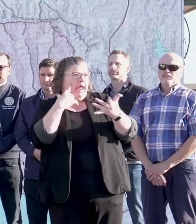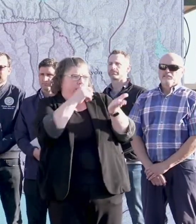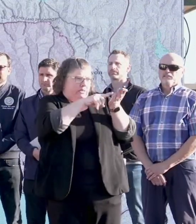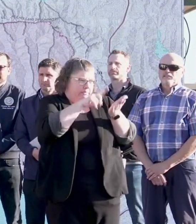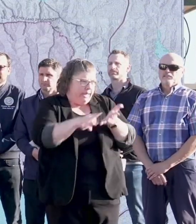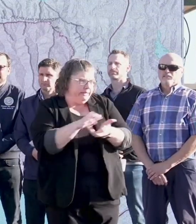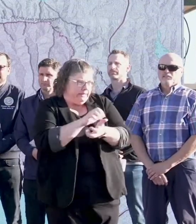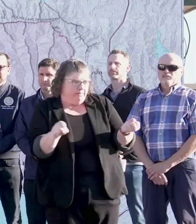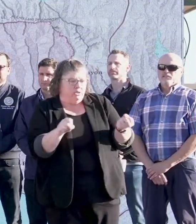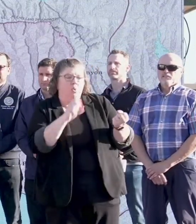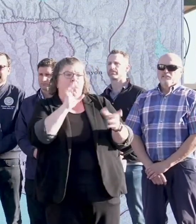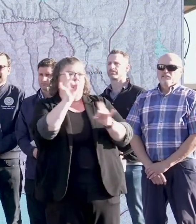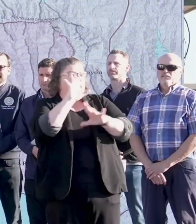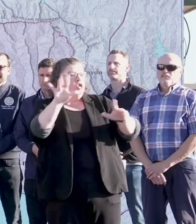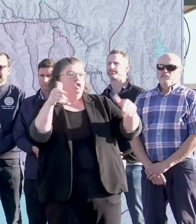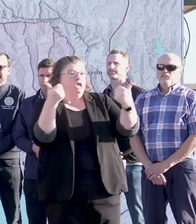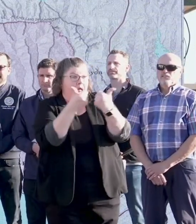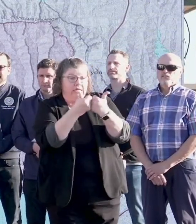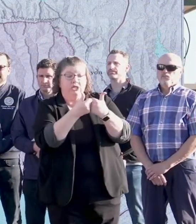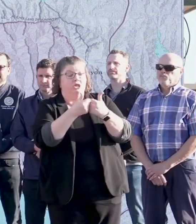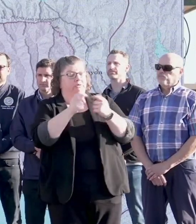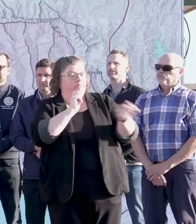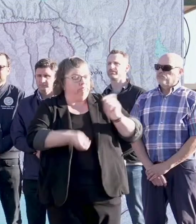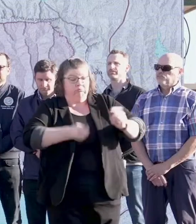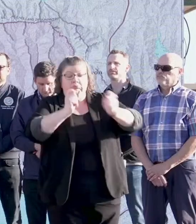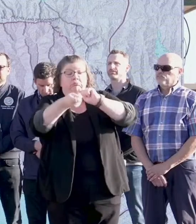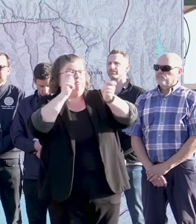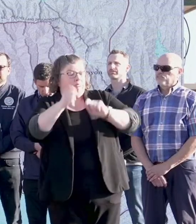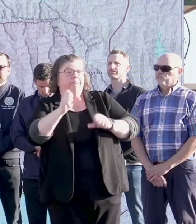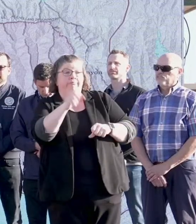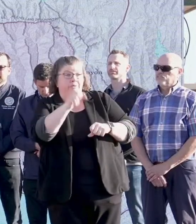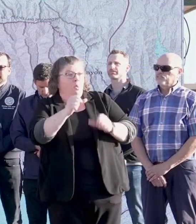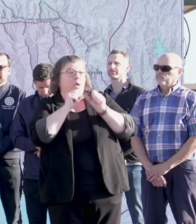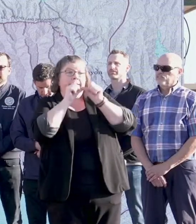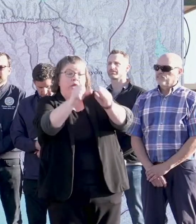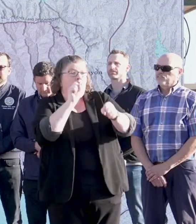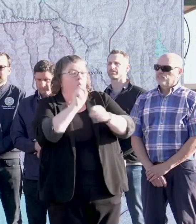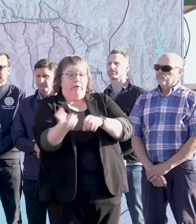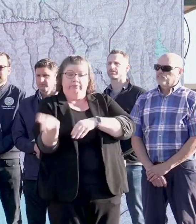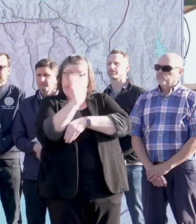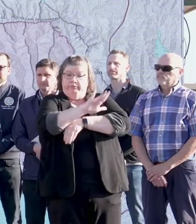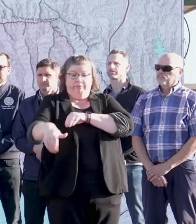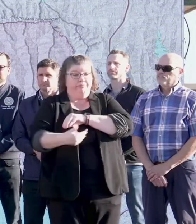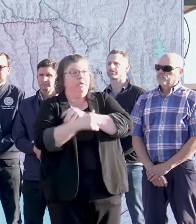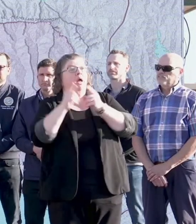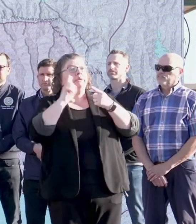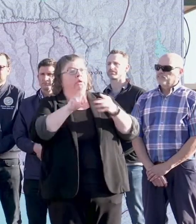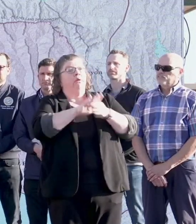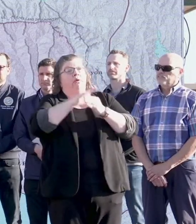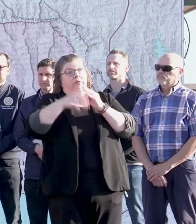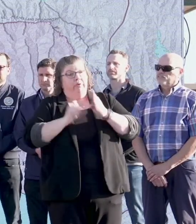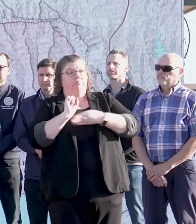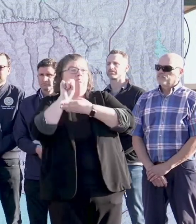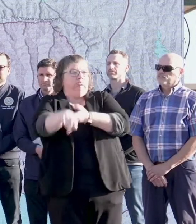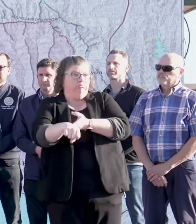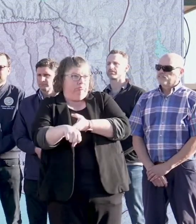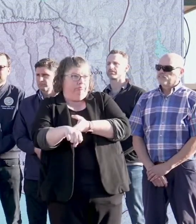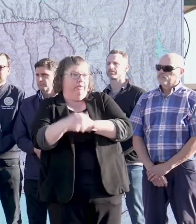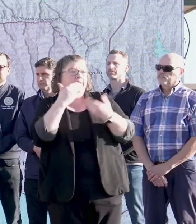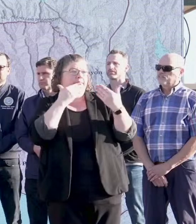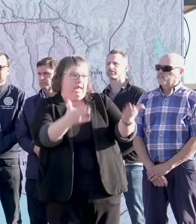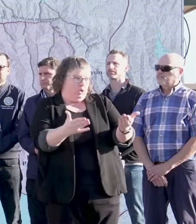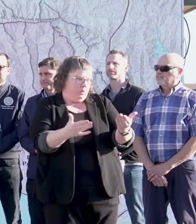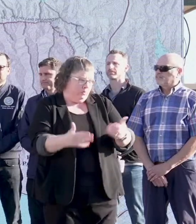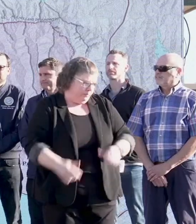challenging, dynamic incident. Crews will continue to work around the clock until we have the complete and upper hand on this incident. Thank you.